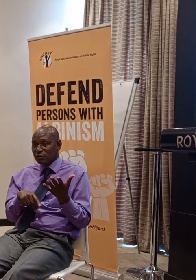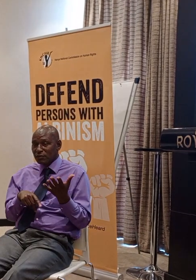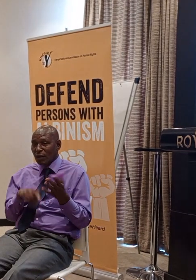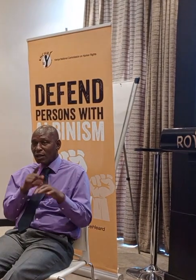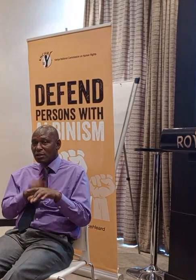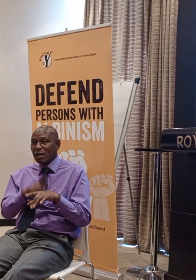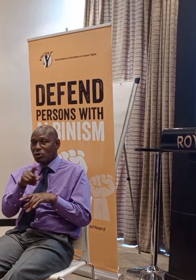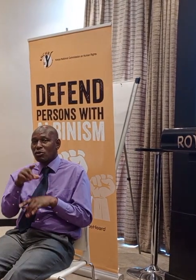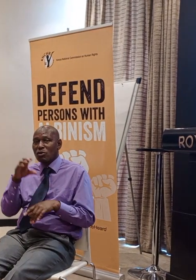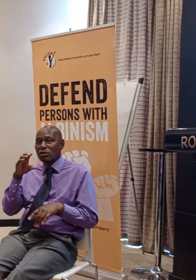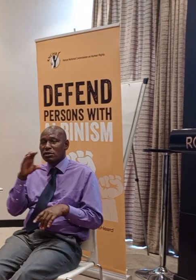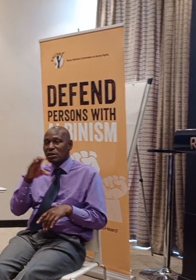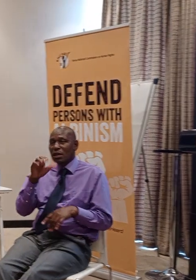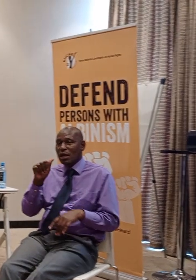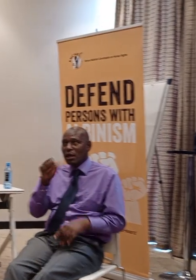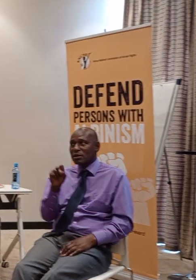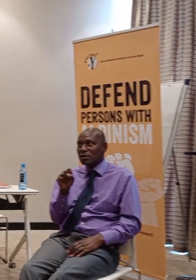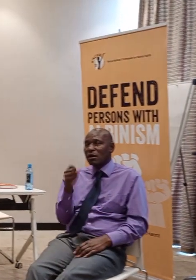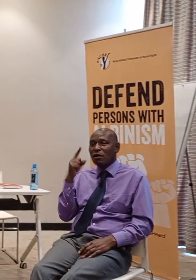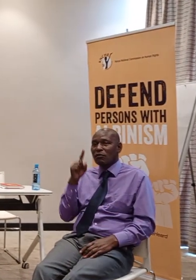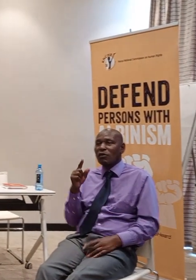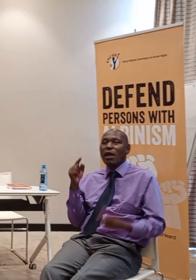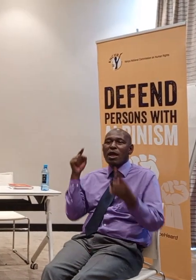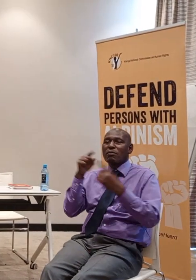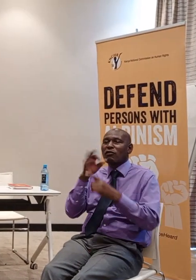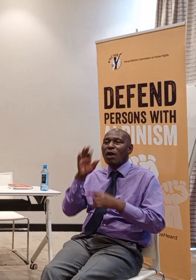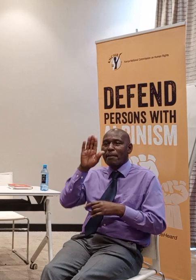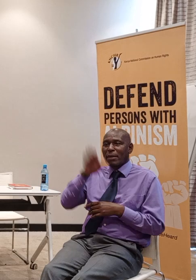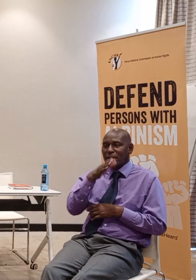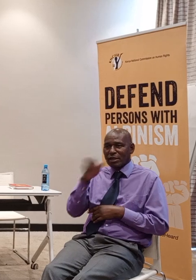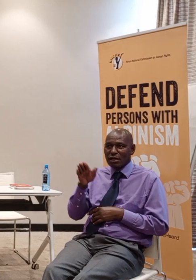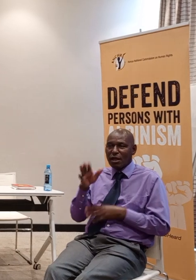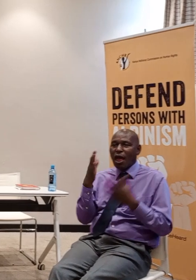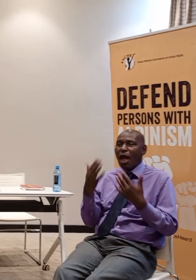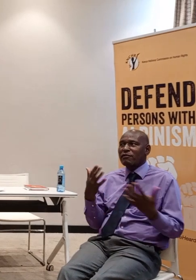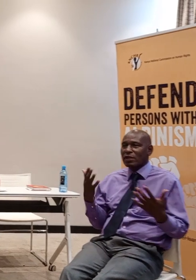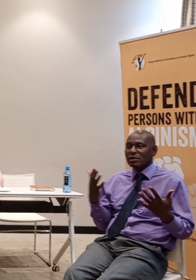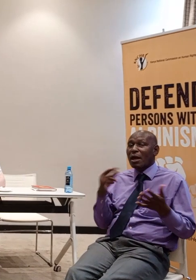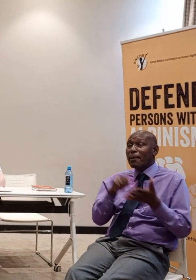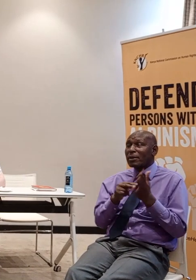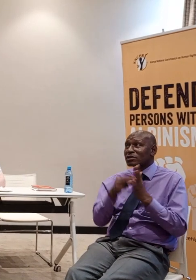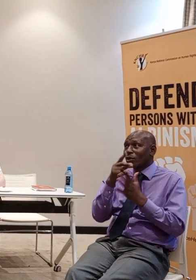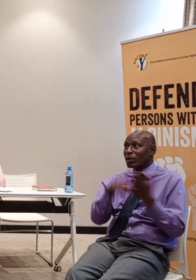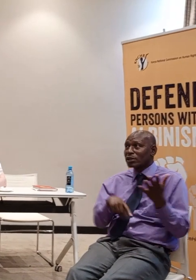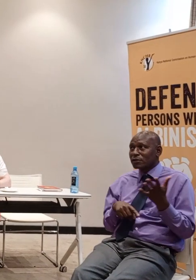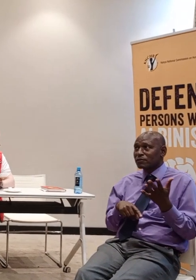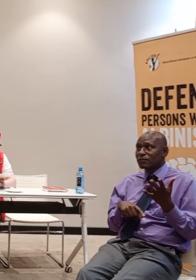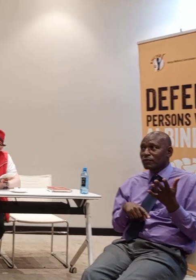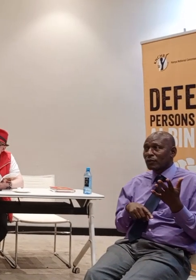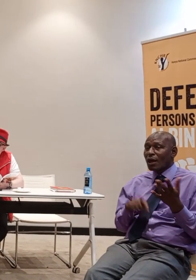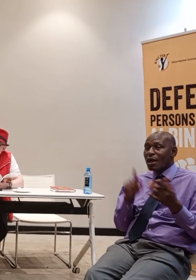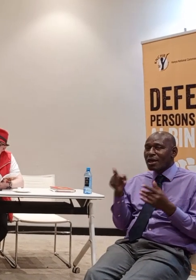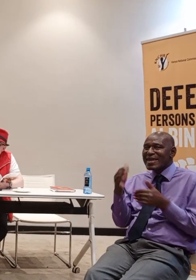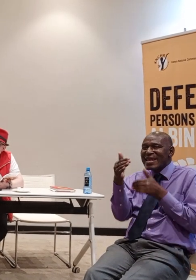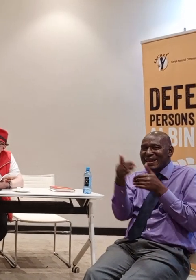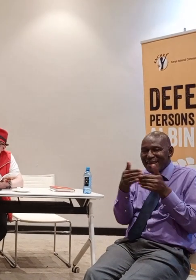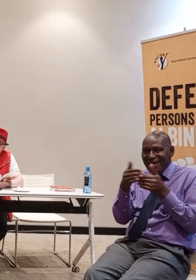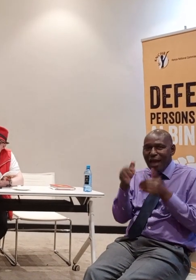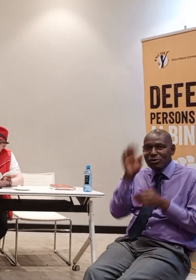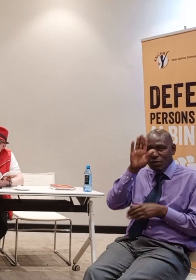a CS for purposes of parliamentary affairs, it means that it's too close to the